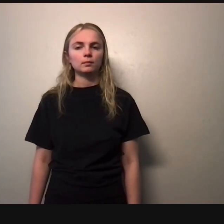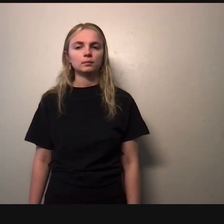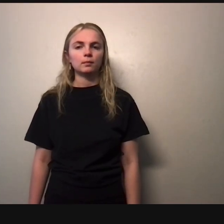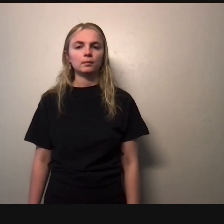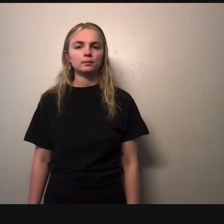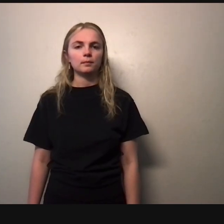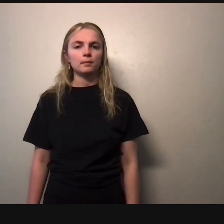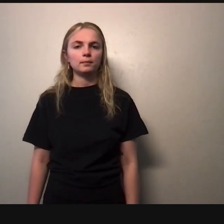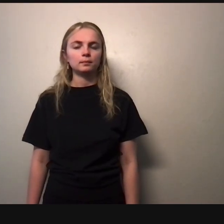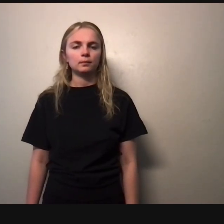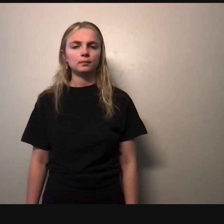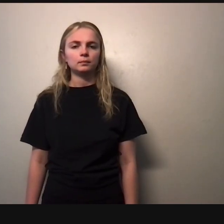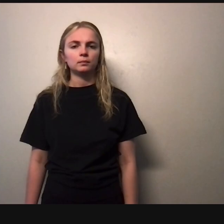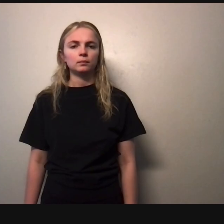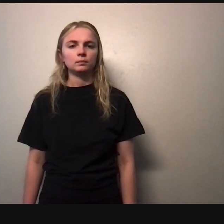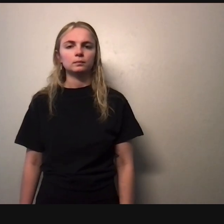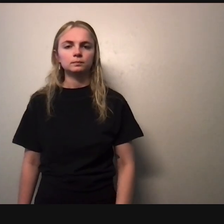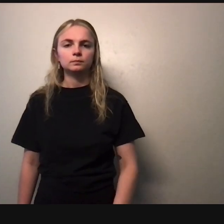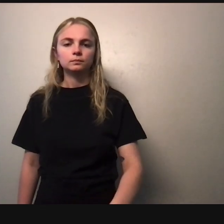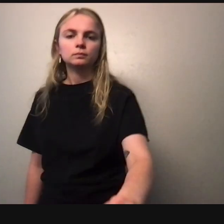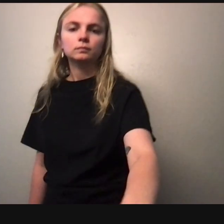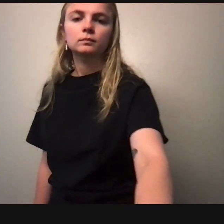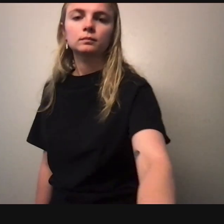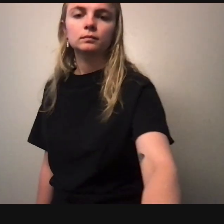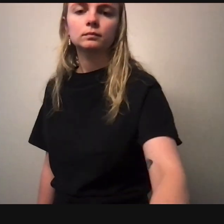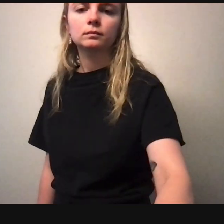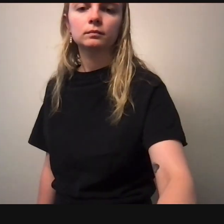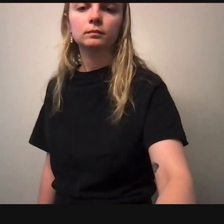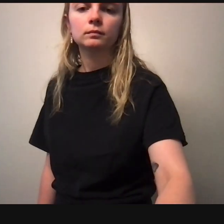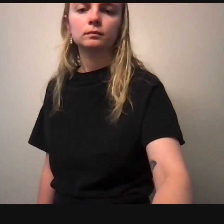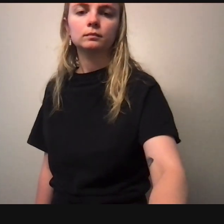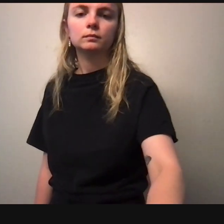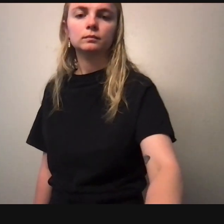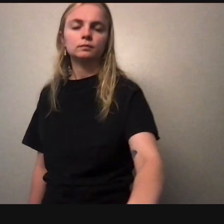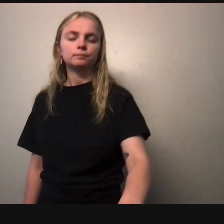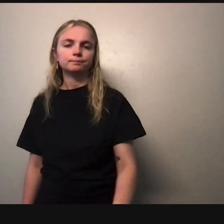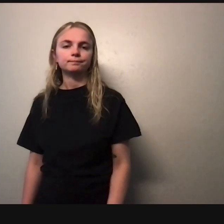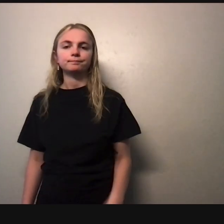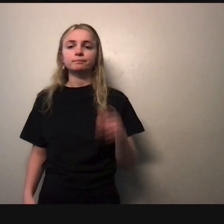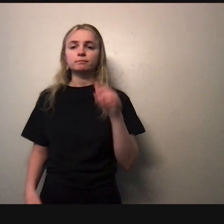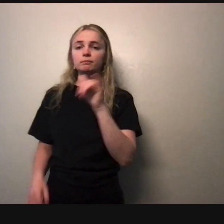Juan. They took me to the hospital, and the doctors couldn't figure out what was going on. So